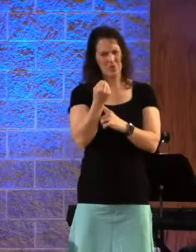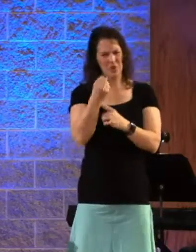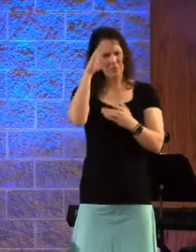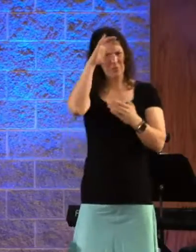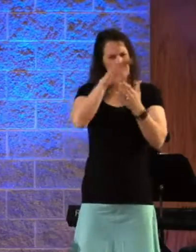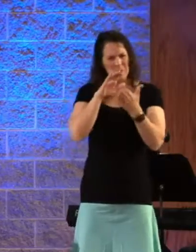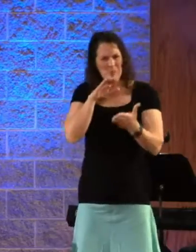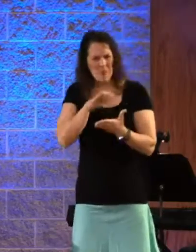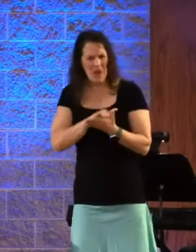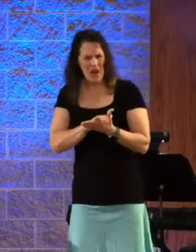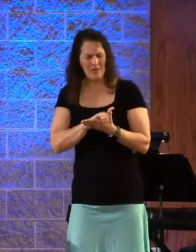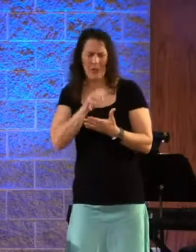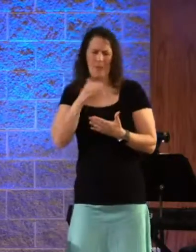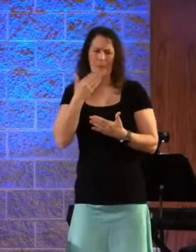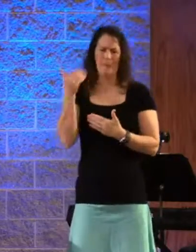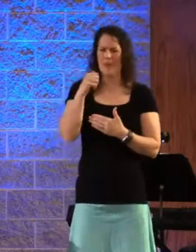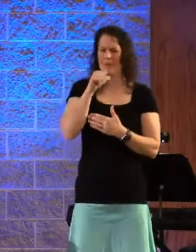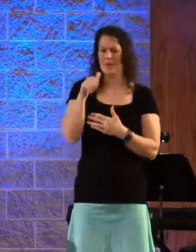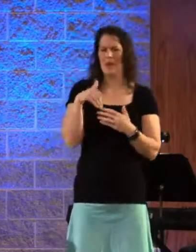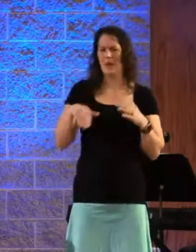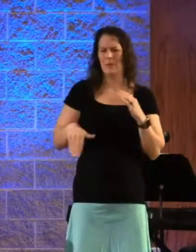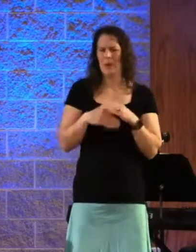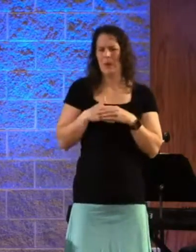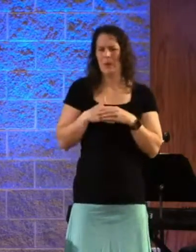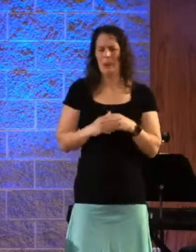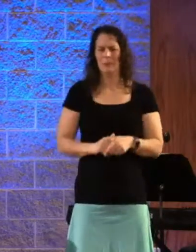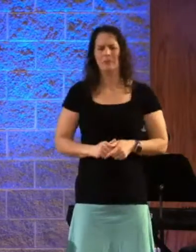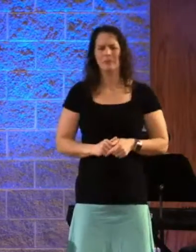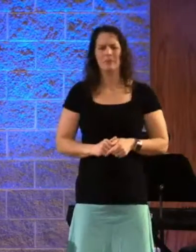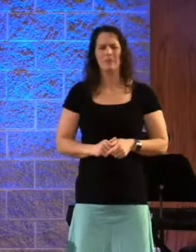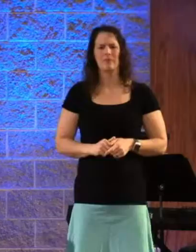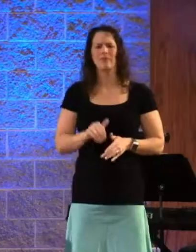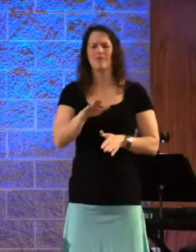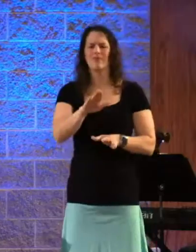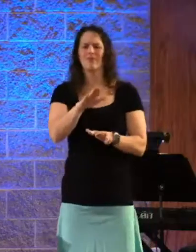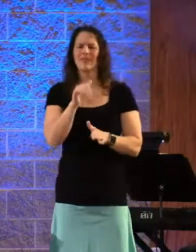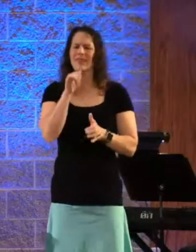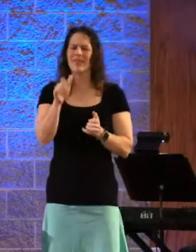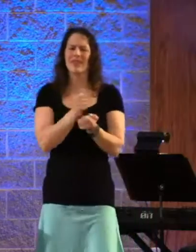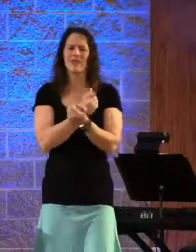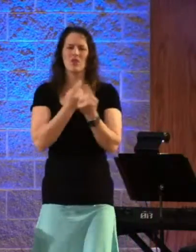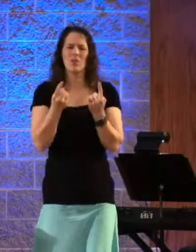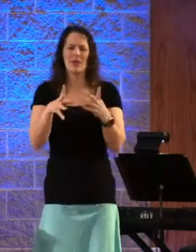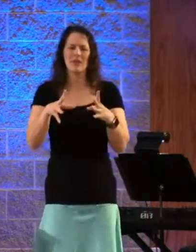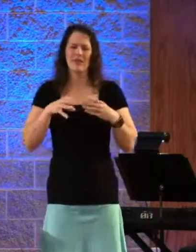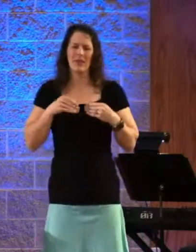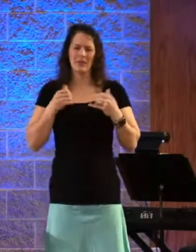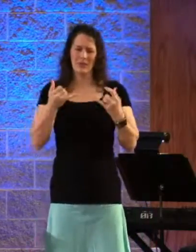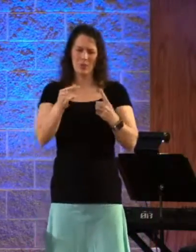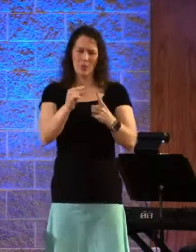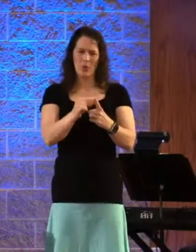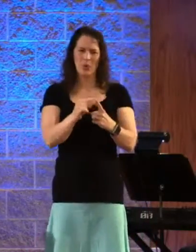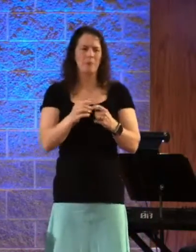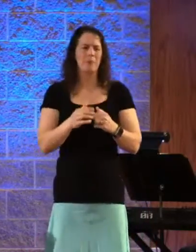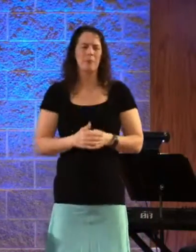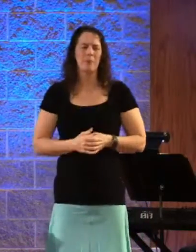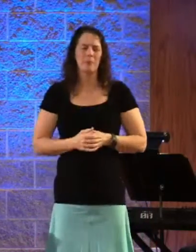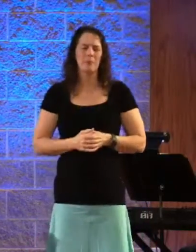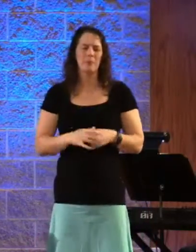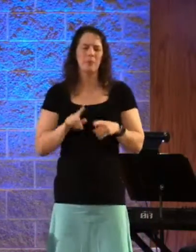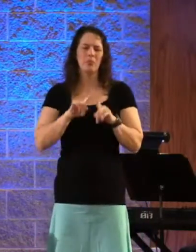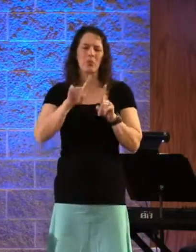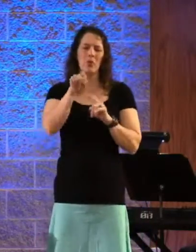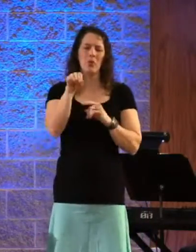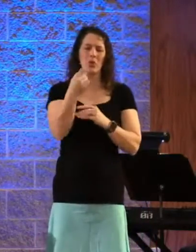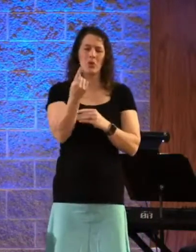to marry. Jesus replied, not everyone can accept this word, but only those to whom it has been